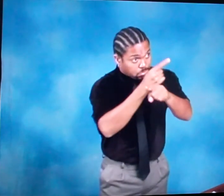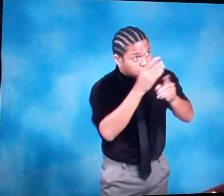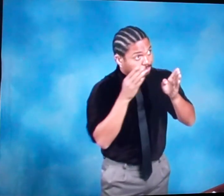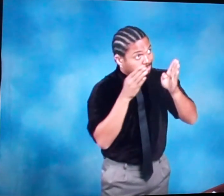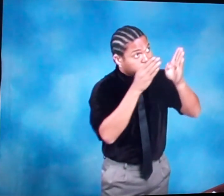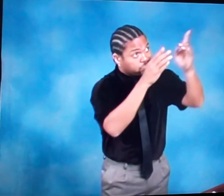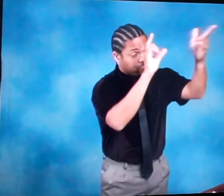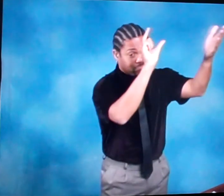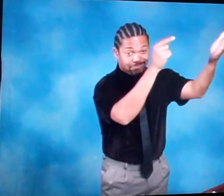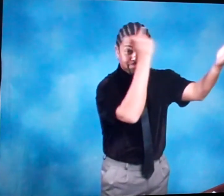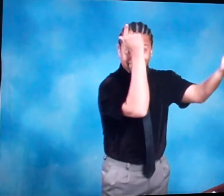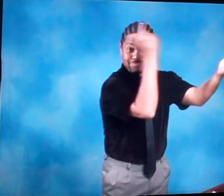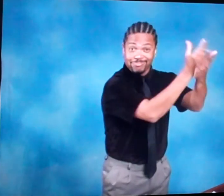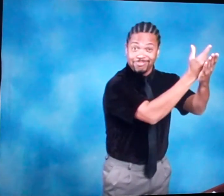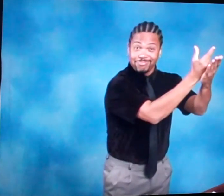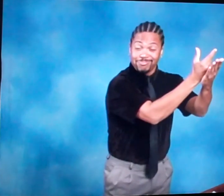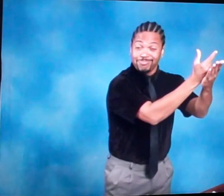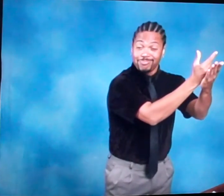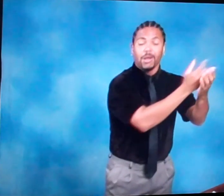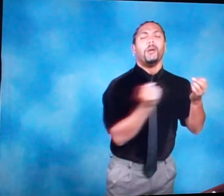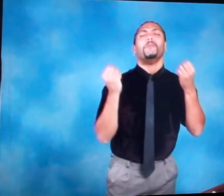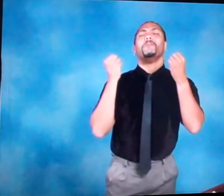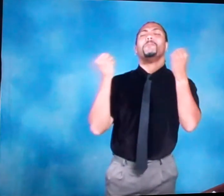you follow the process appropriately until graduation.